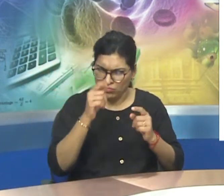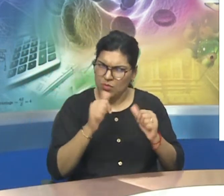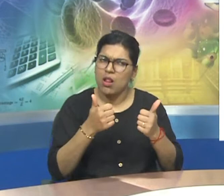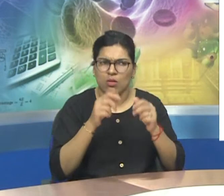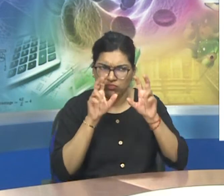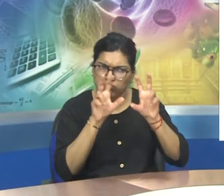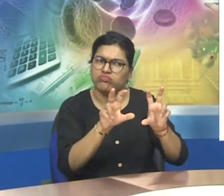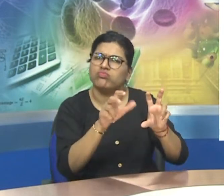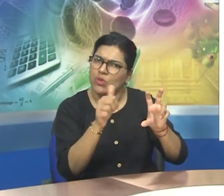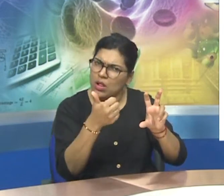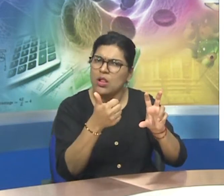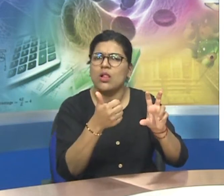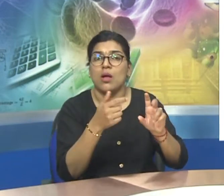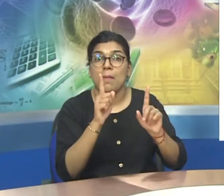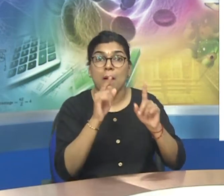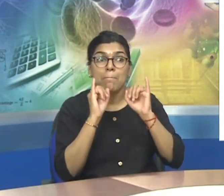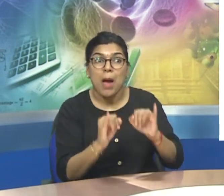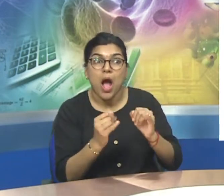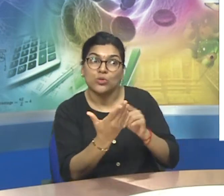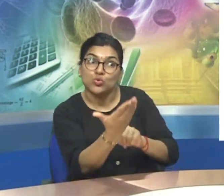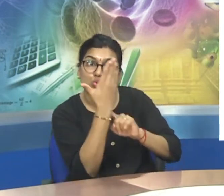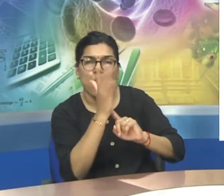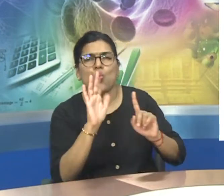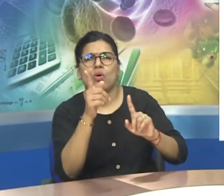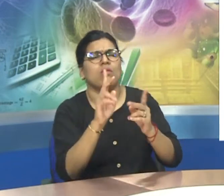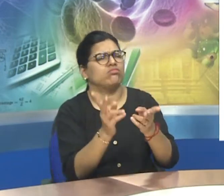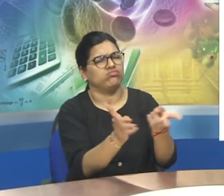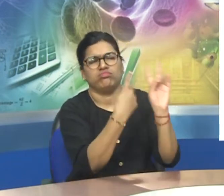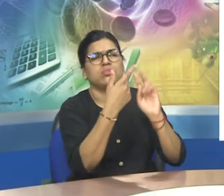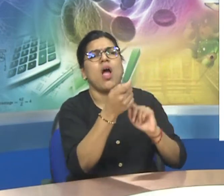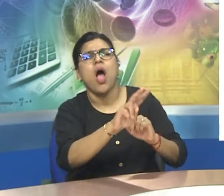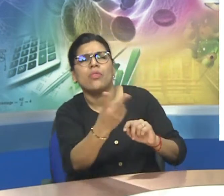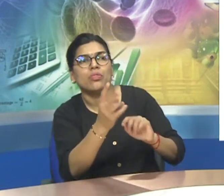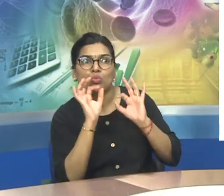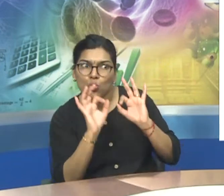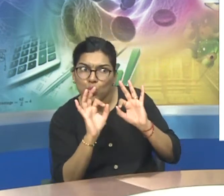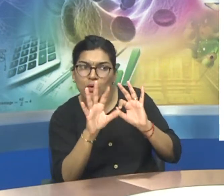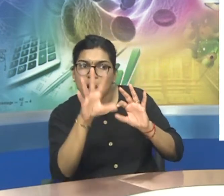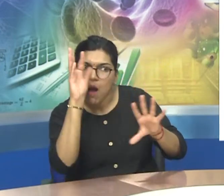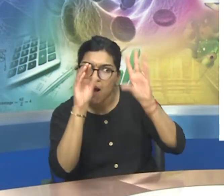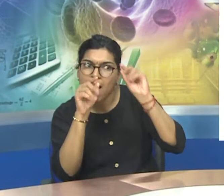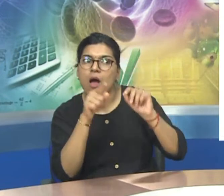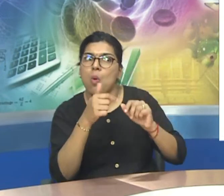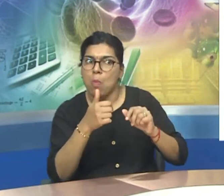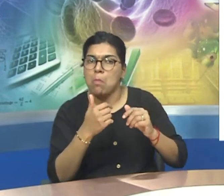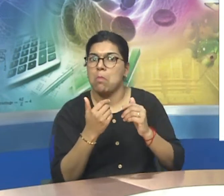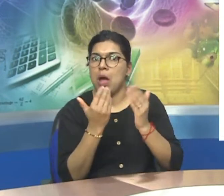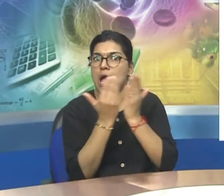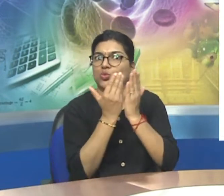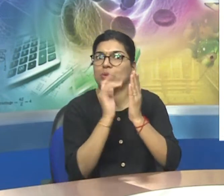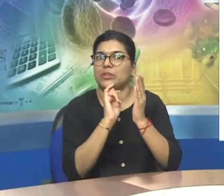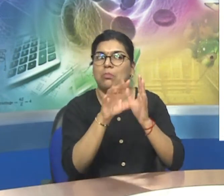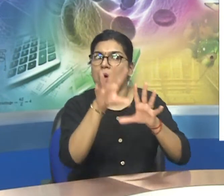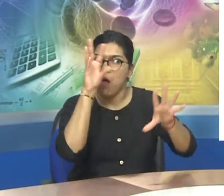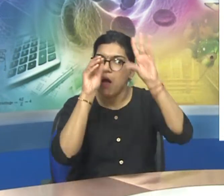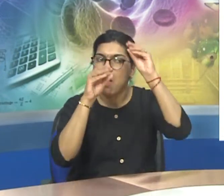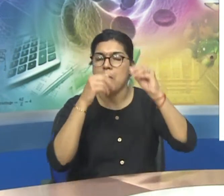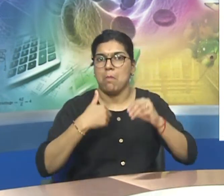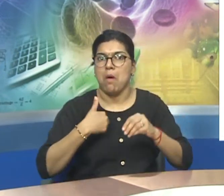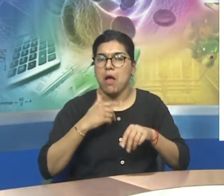we should be aware about the good things and the bad things both. There are different perspectives which